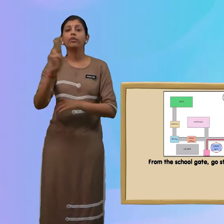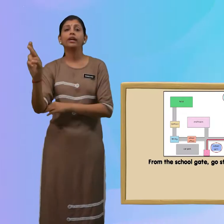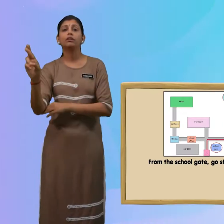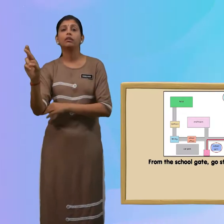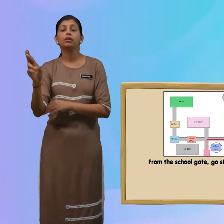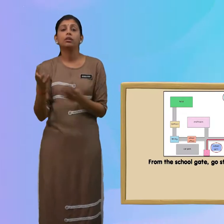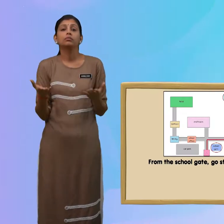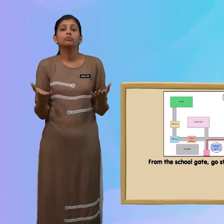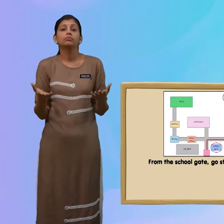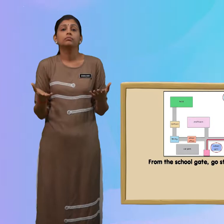right.